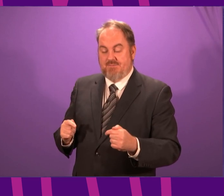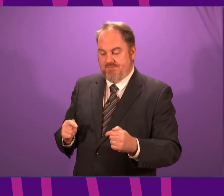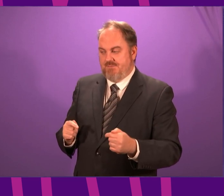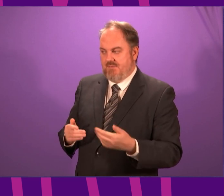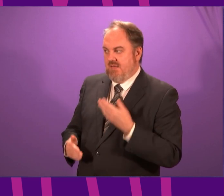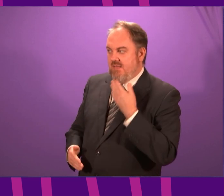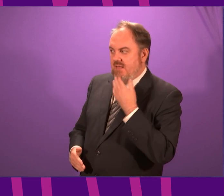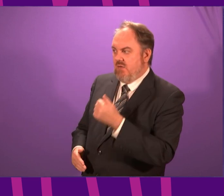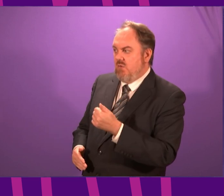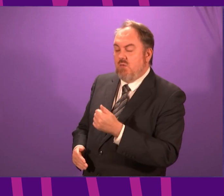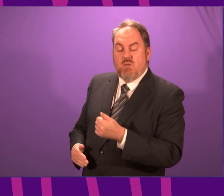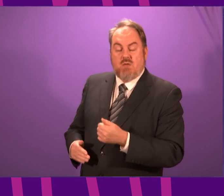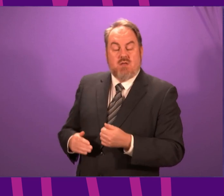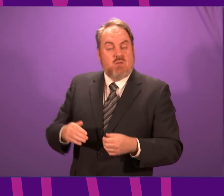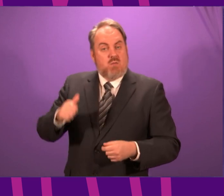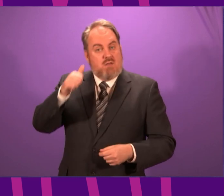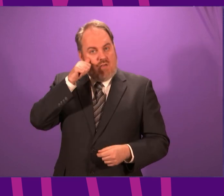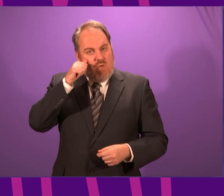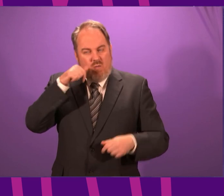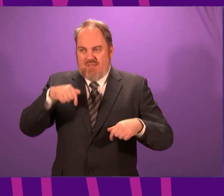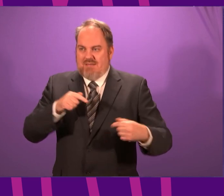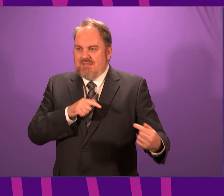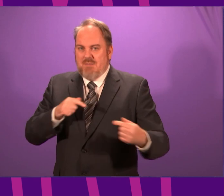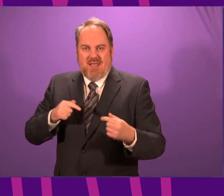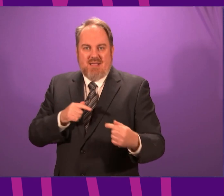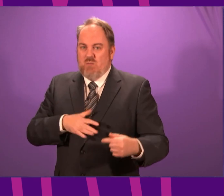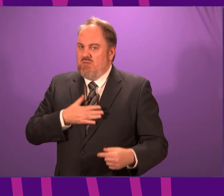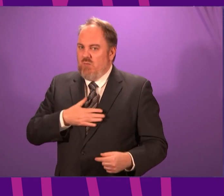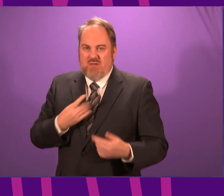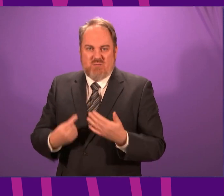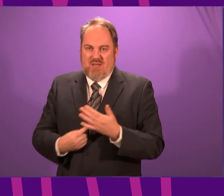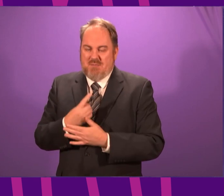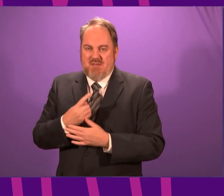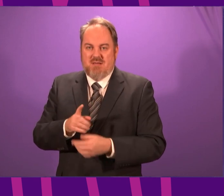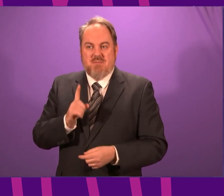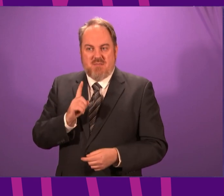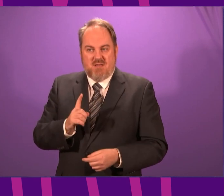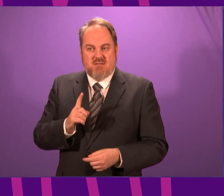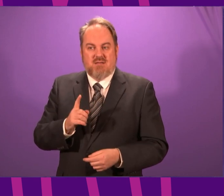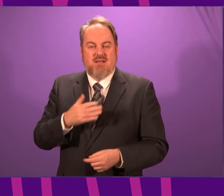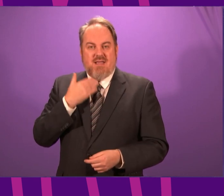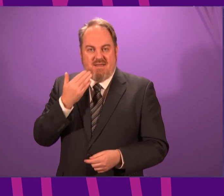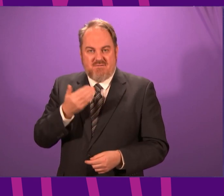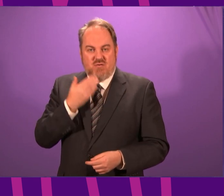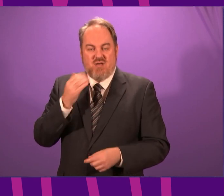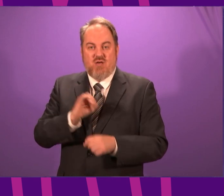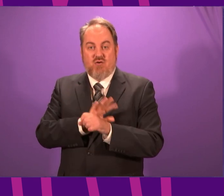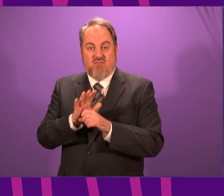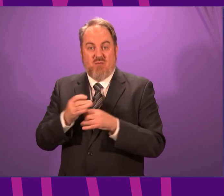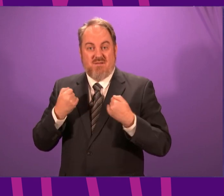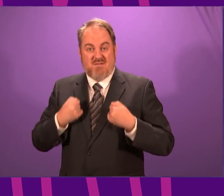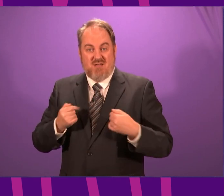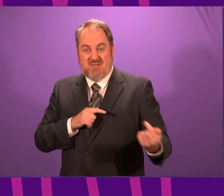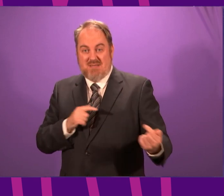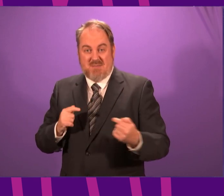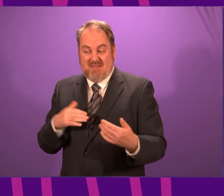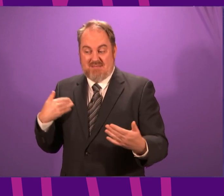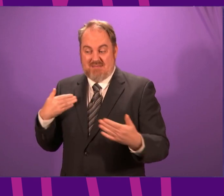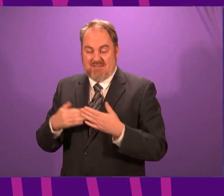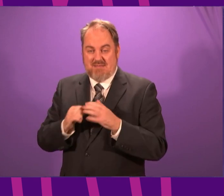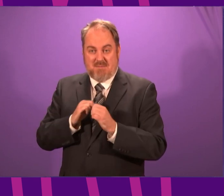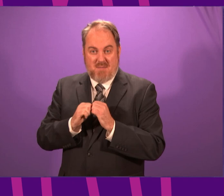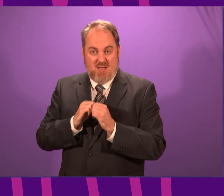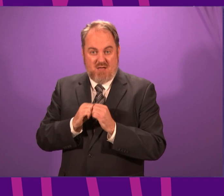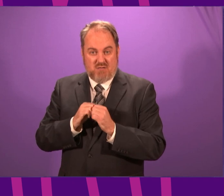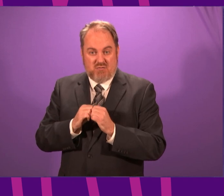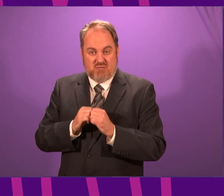Presiding Officer. I know that none of us want to be having this debate. I've participated in nearly every COVID-related debate since March, but